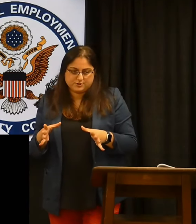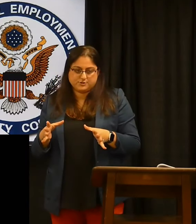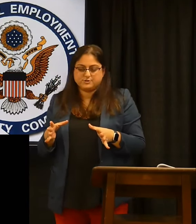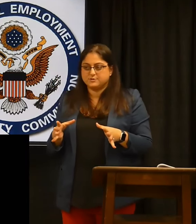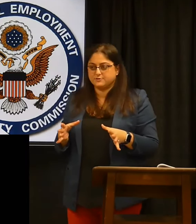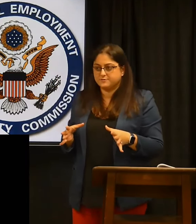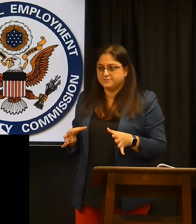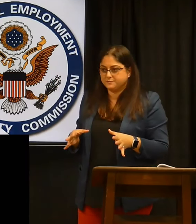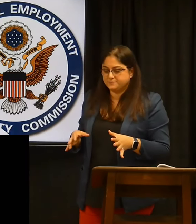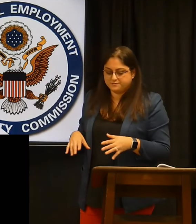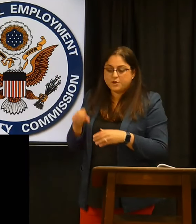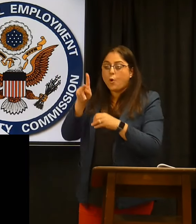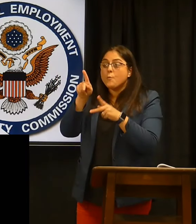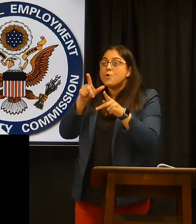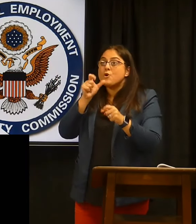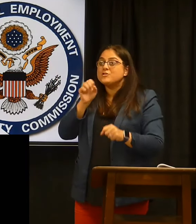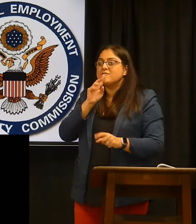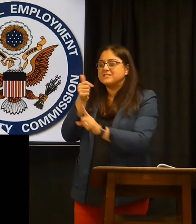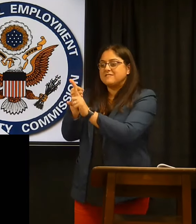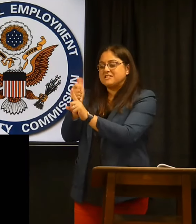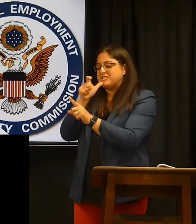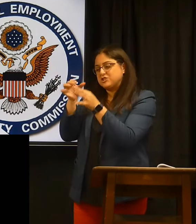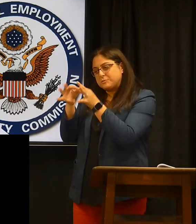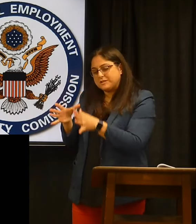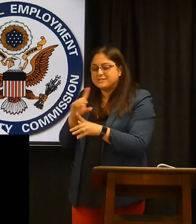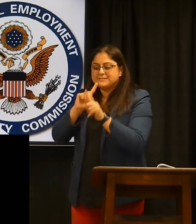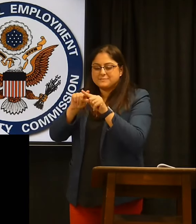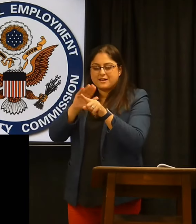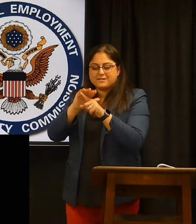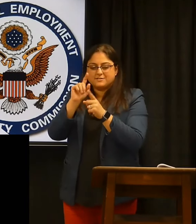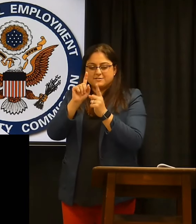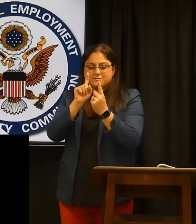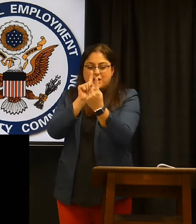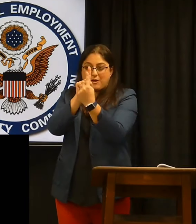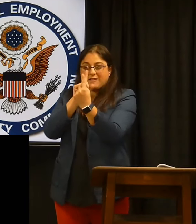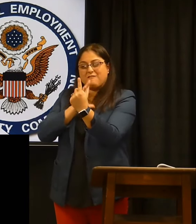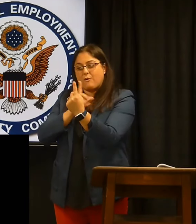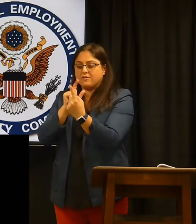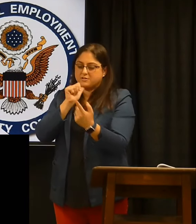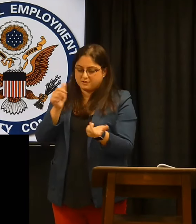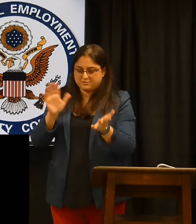on the person themselves, the deaf person themselves.